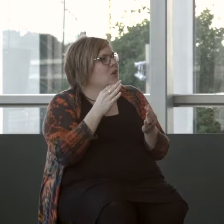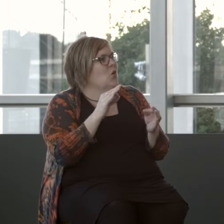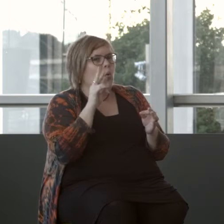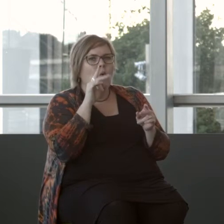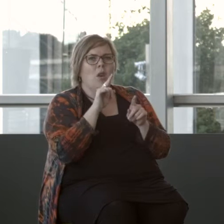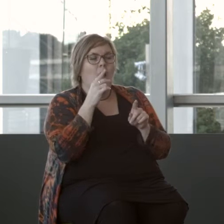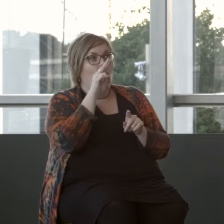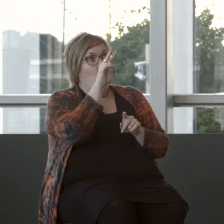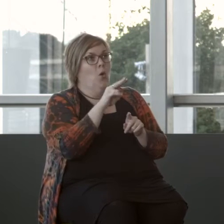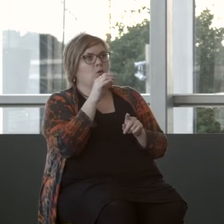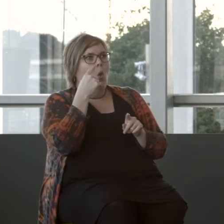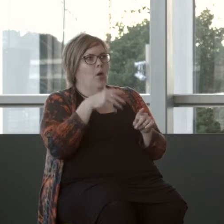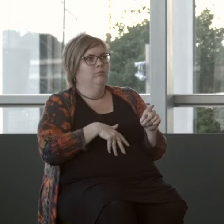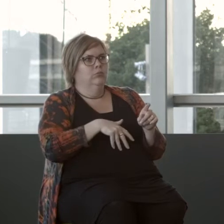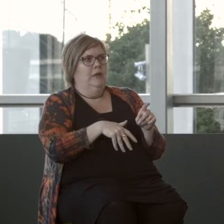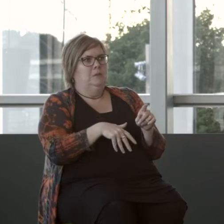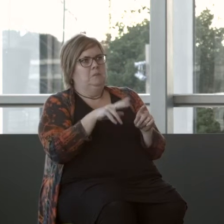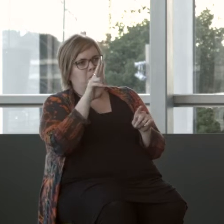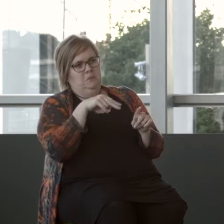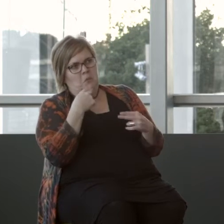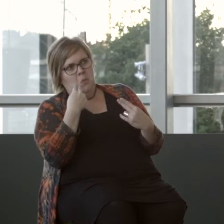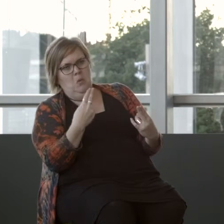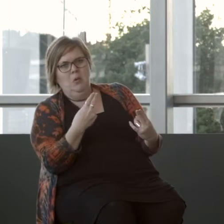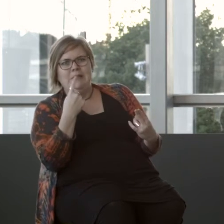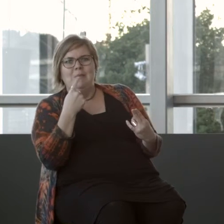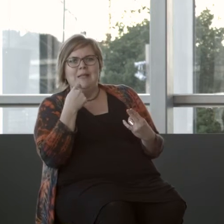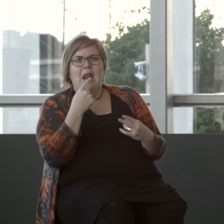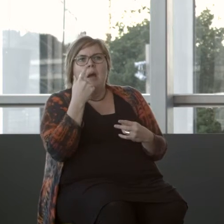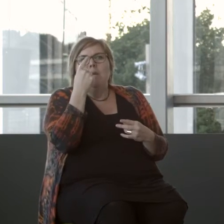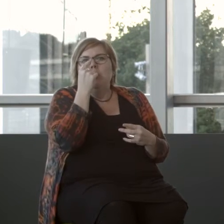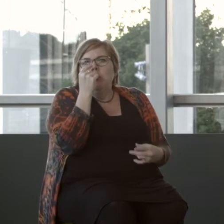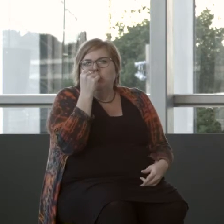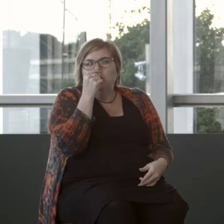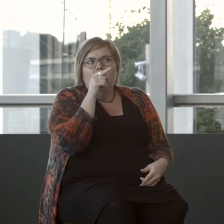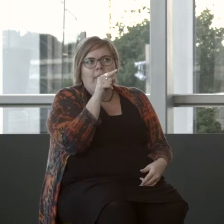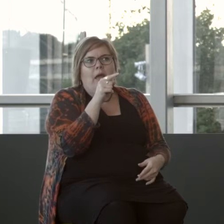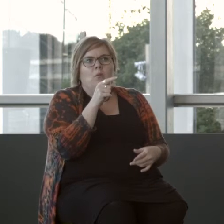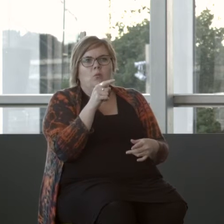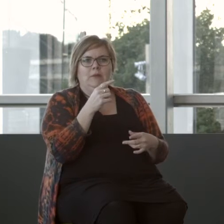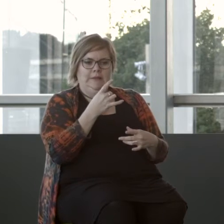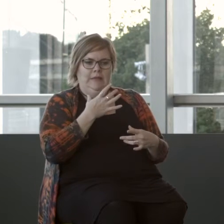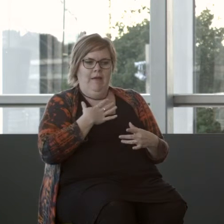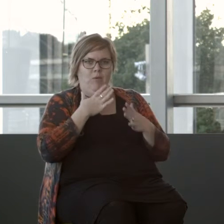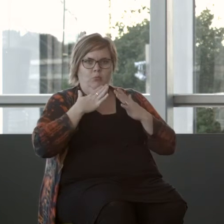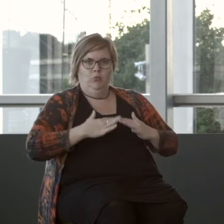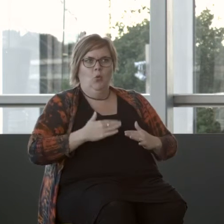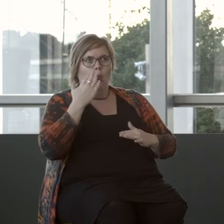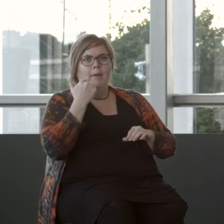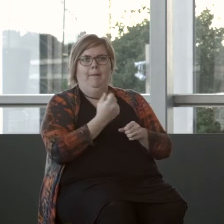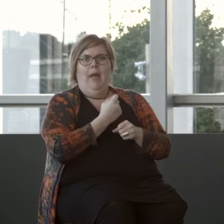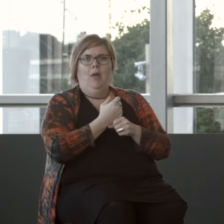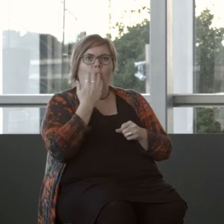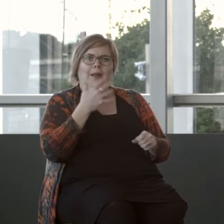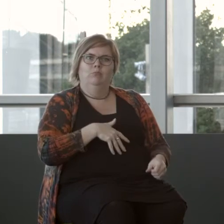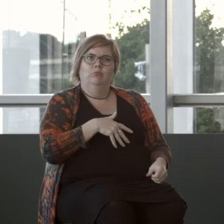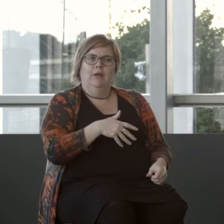pregnant woman when you look at them. And I read an article that said, proposed that maybe they were self-portraits made by women when they were